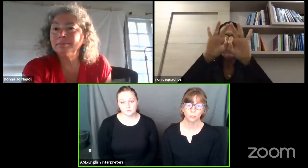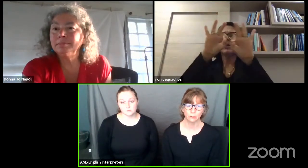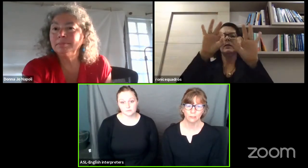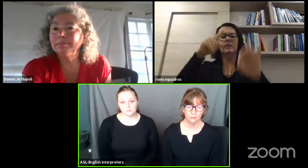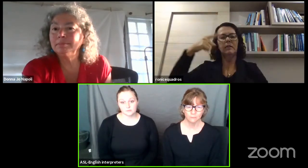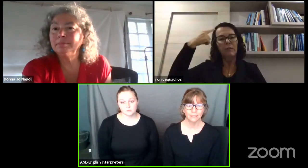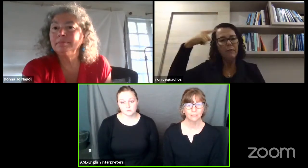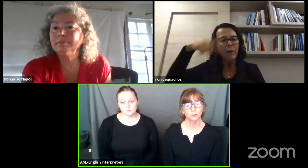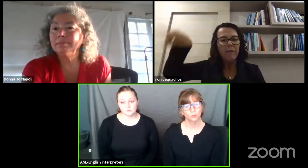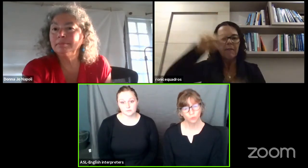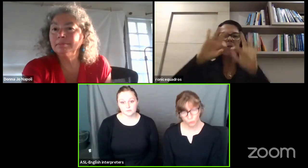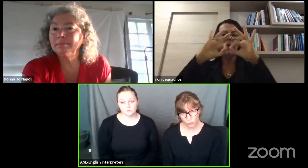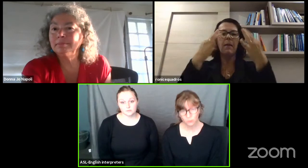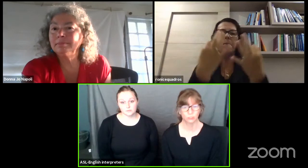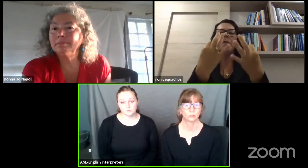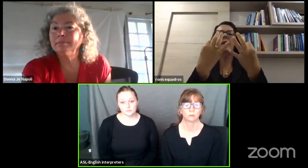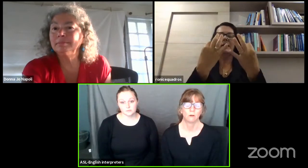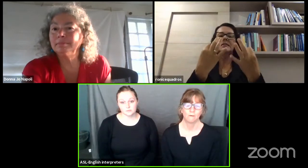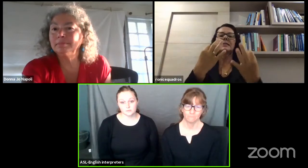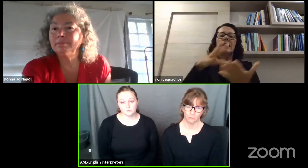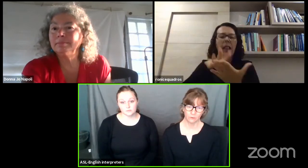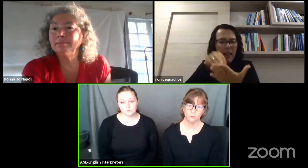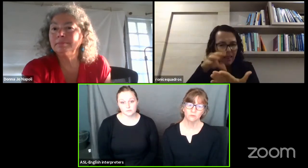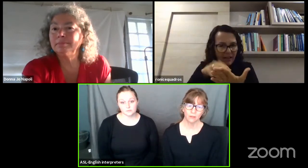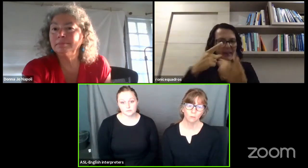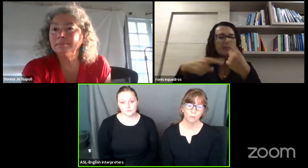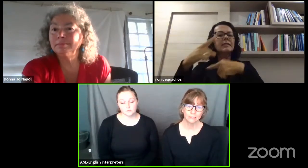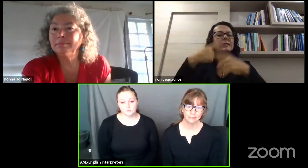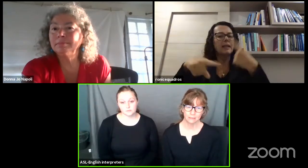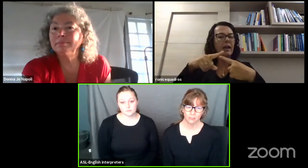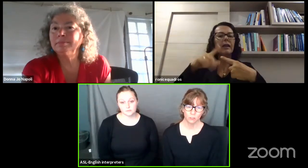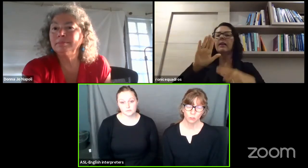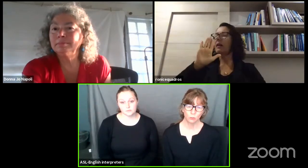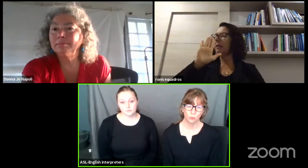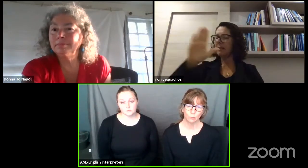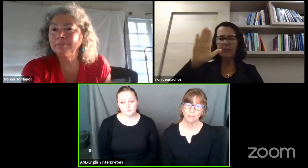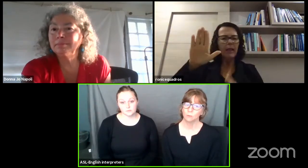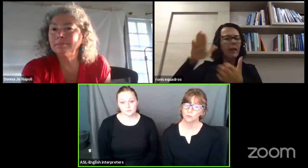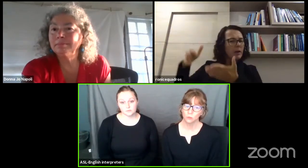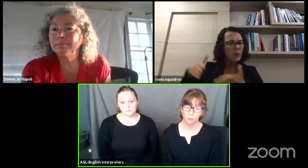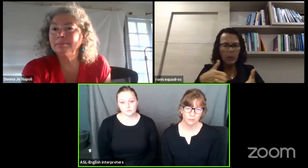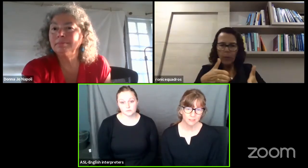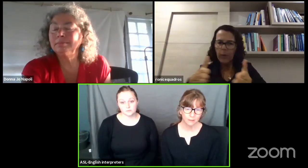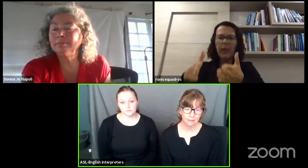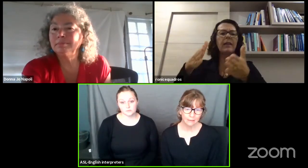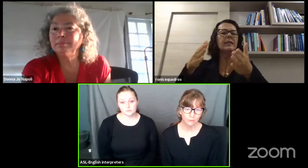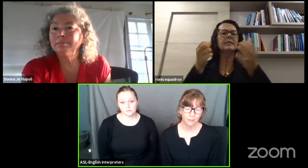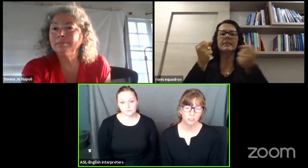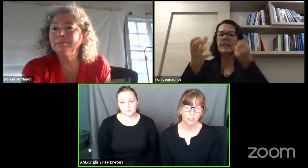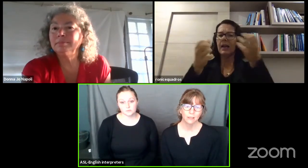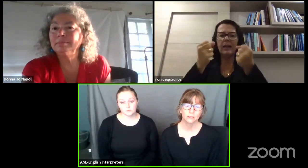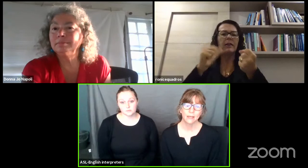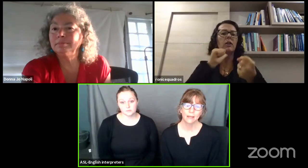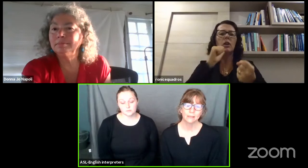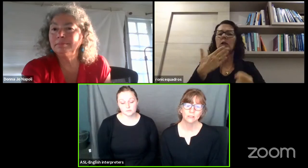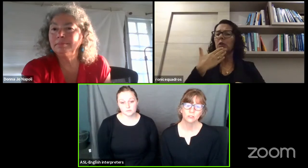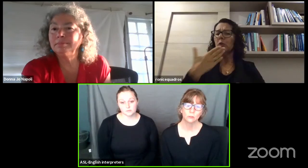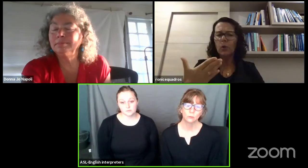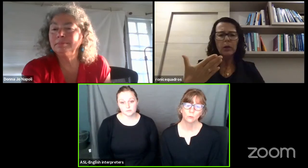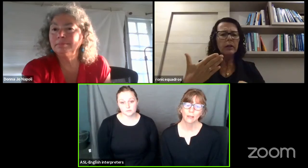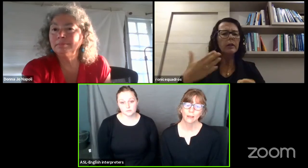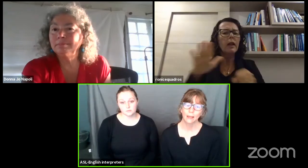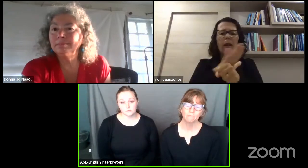the future. Again, it's crucial for those families to be able to learn sign language